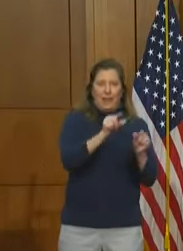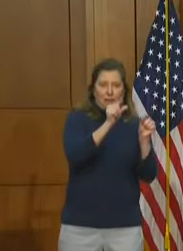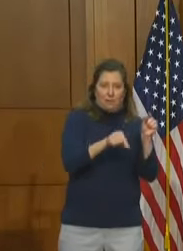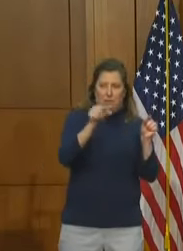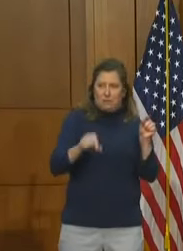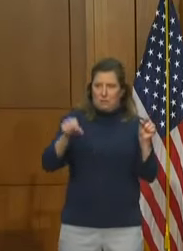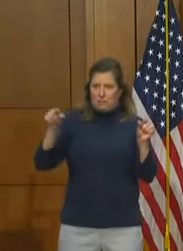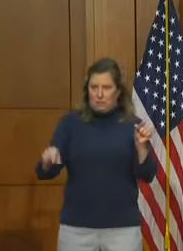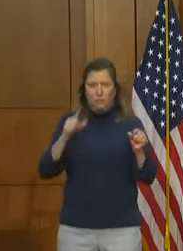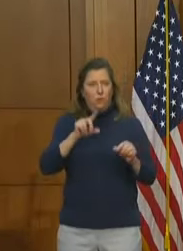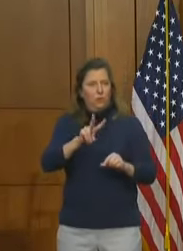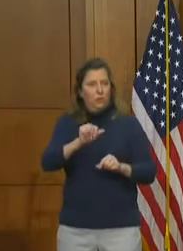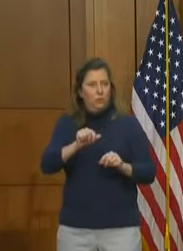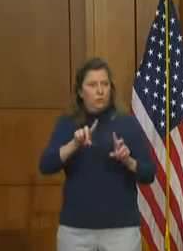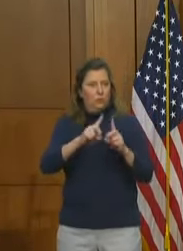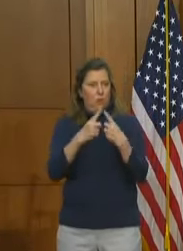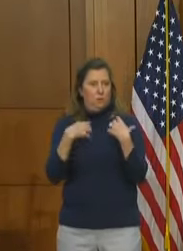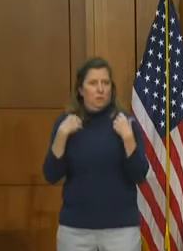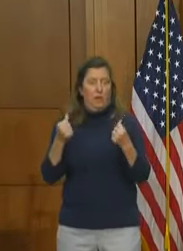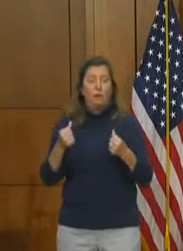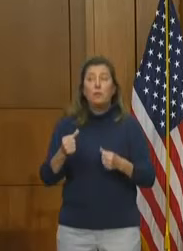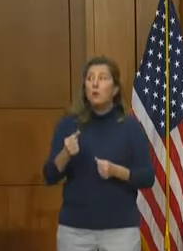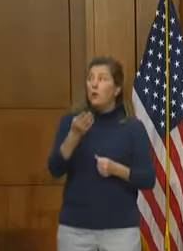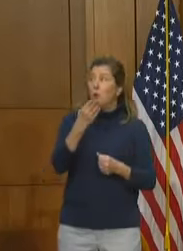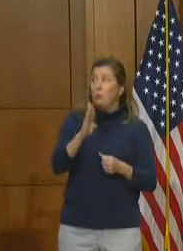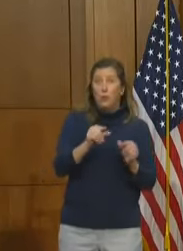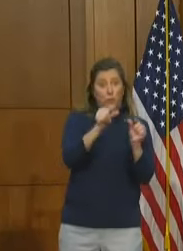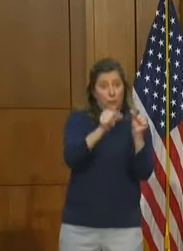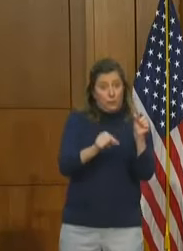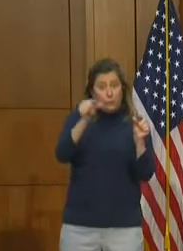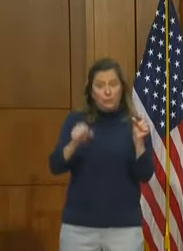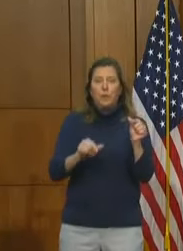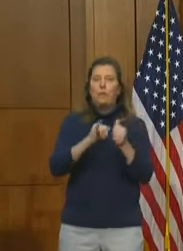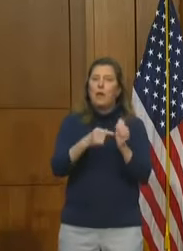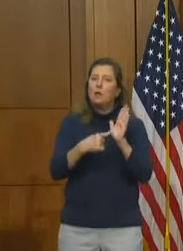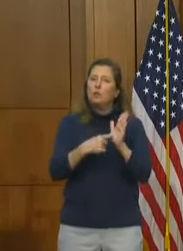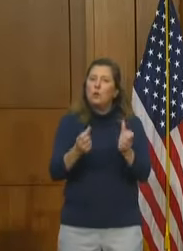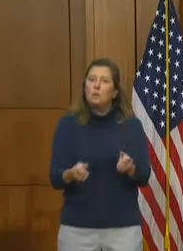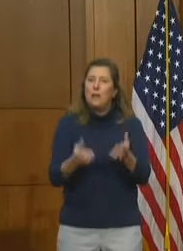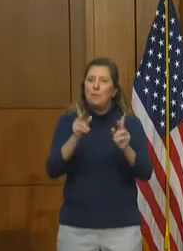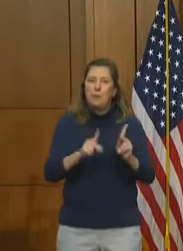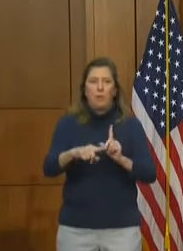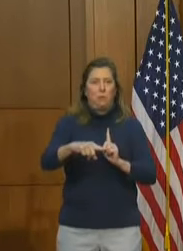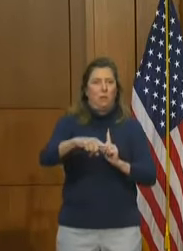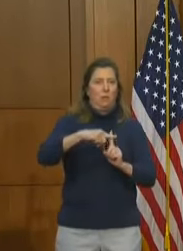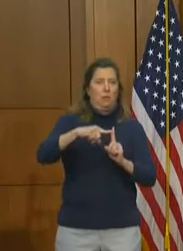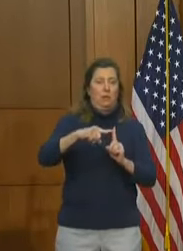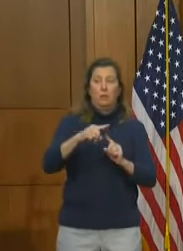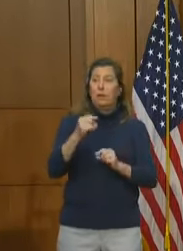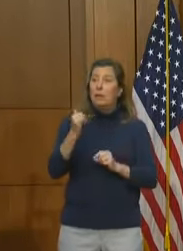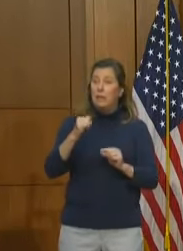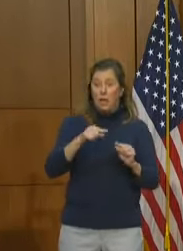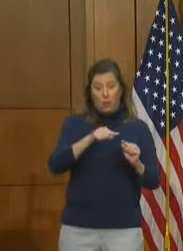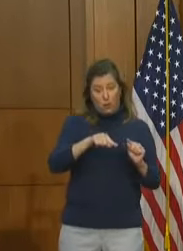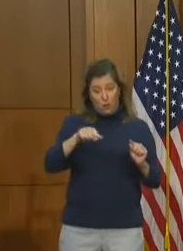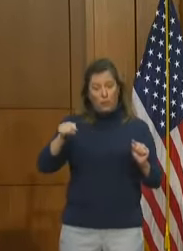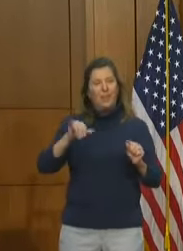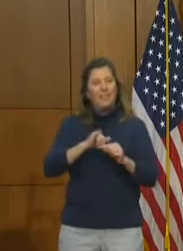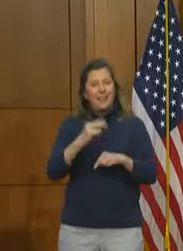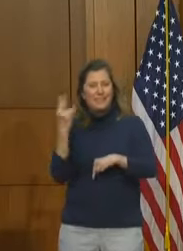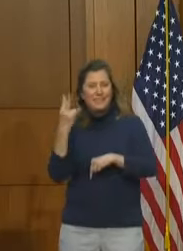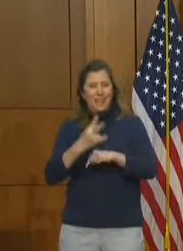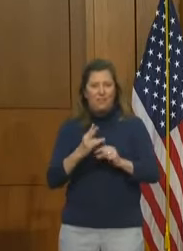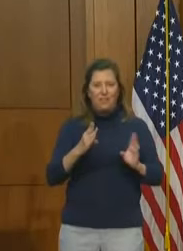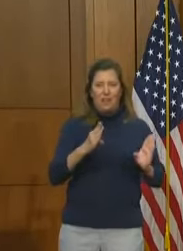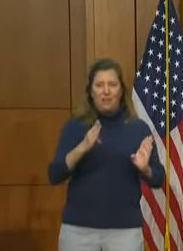Virginia Department of Health. You'll see the blue bars represent the number of cases, and the yellow line is the